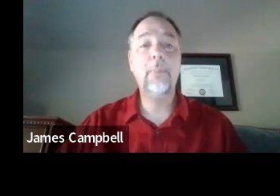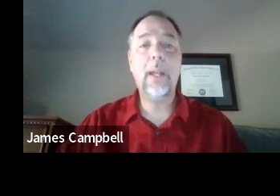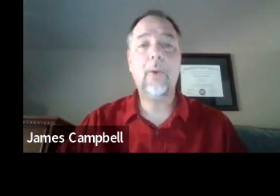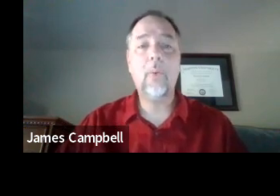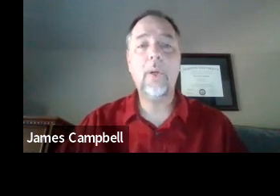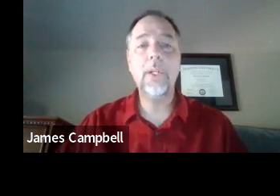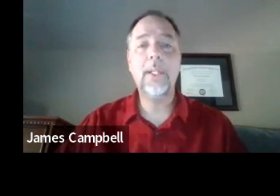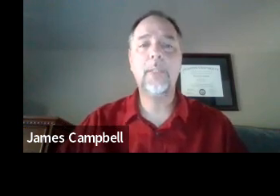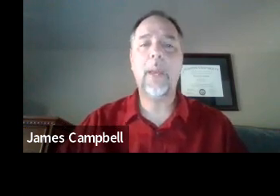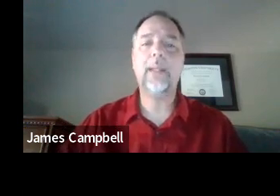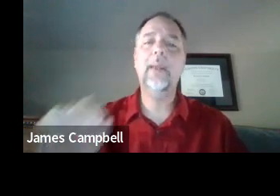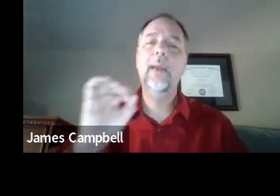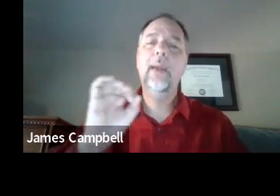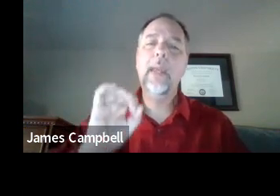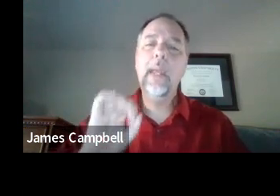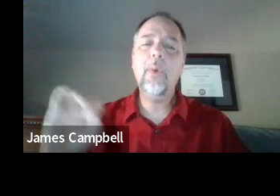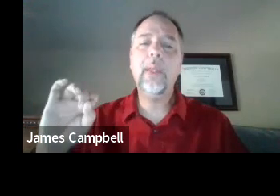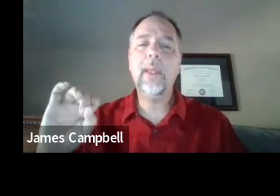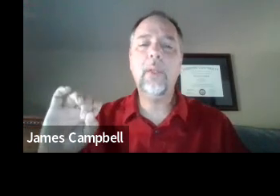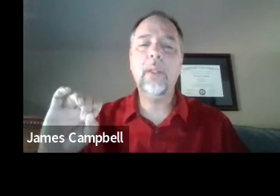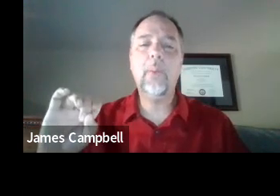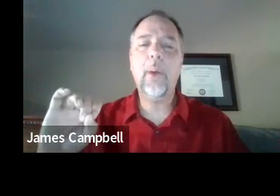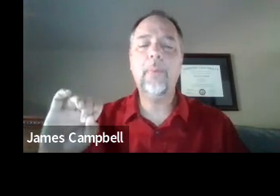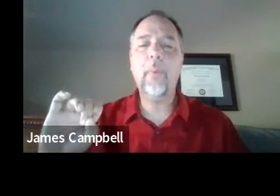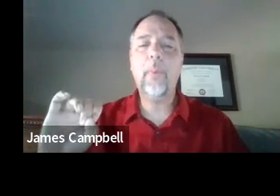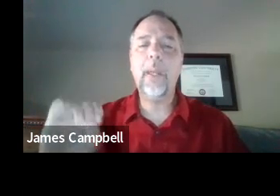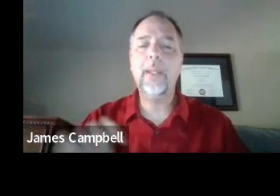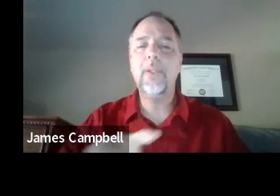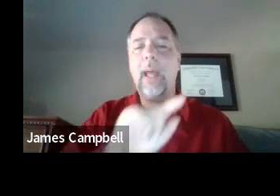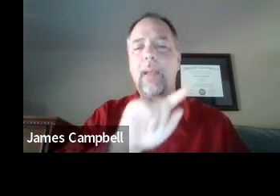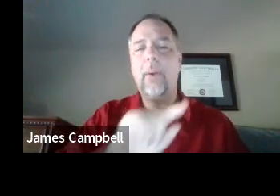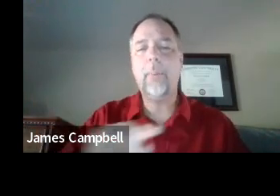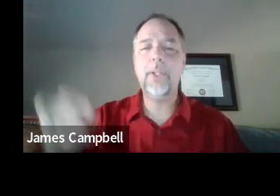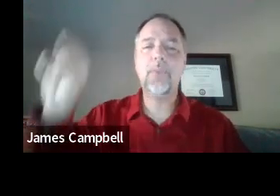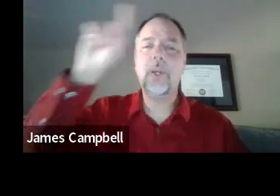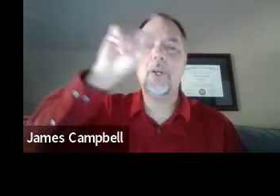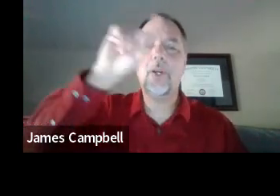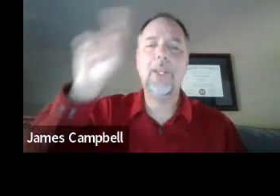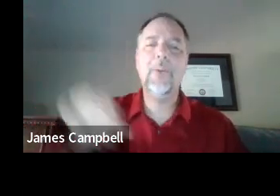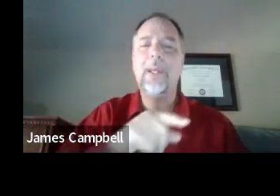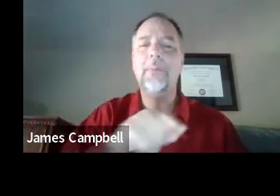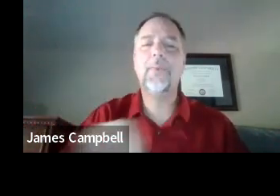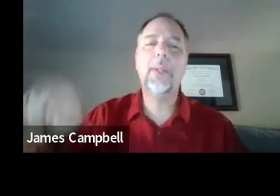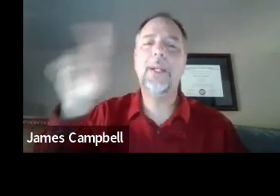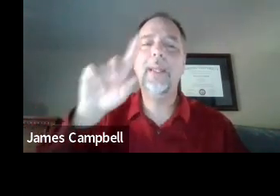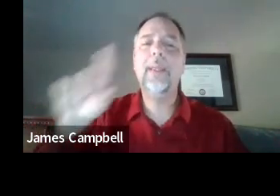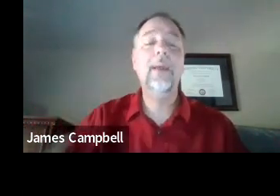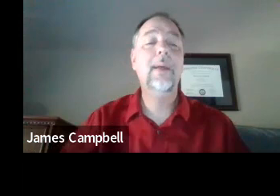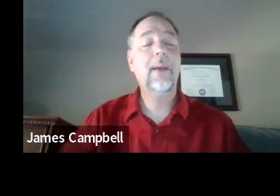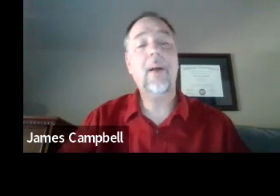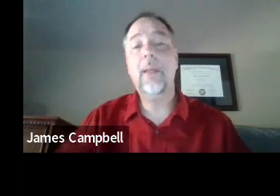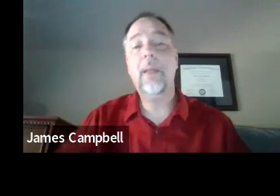if something's better or worse than expected, it will then give a little bump of dopamine to that purplish curly cue that comes from